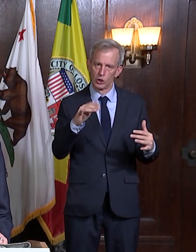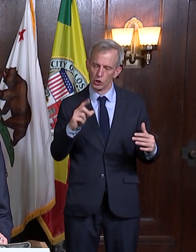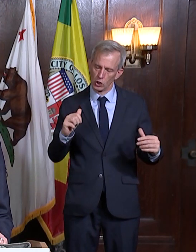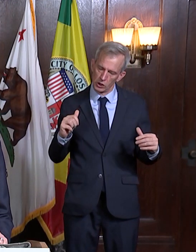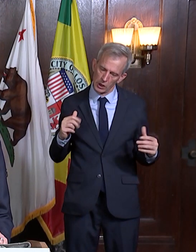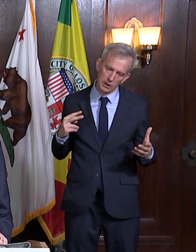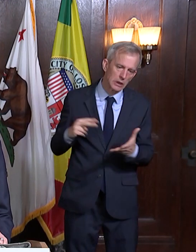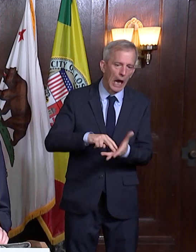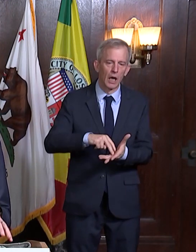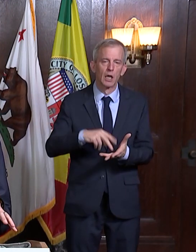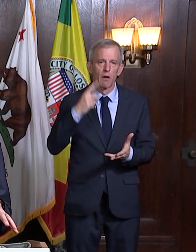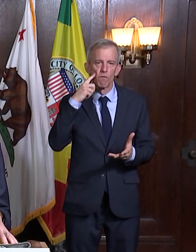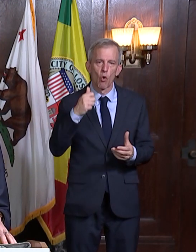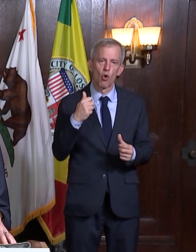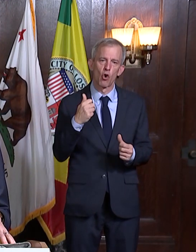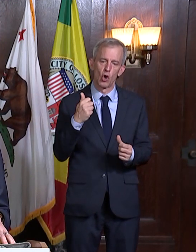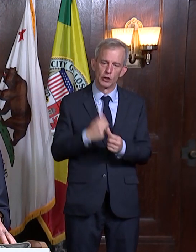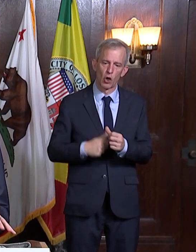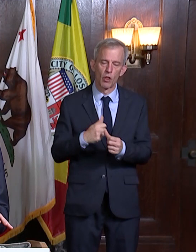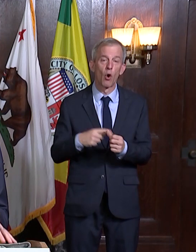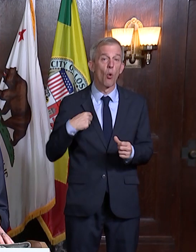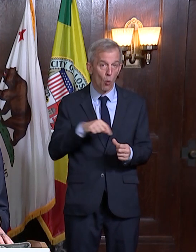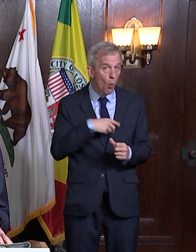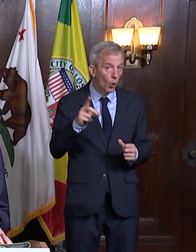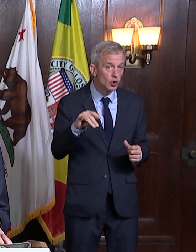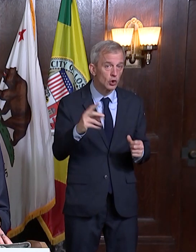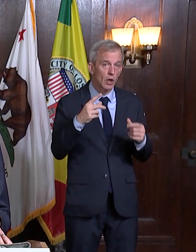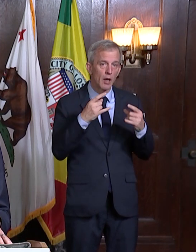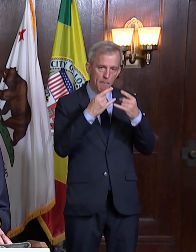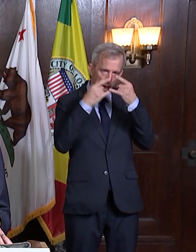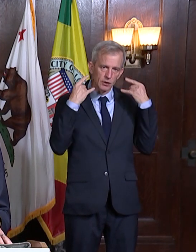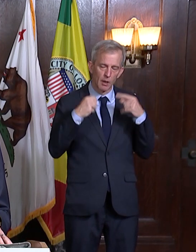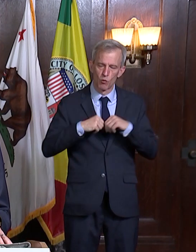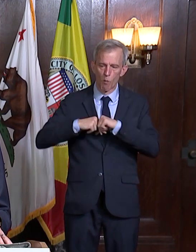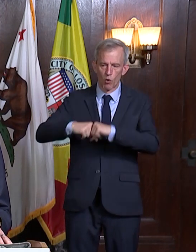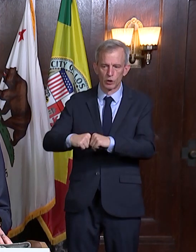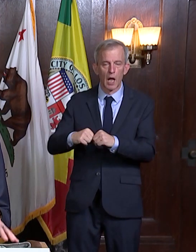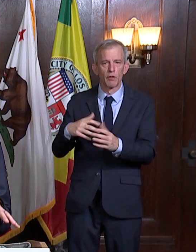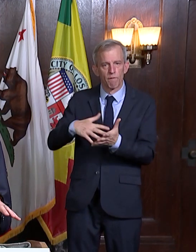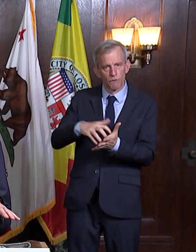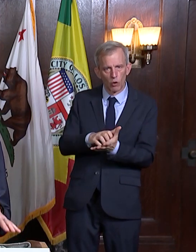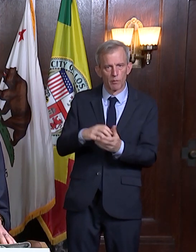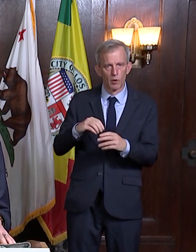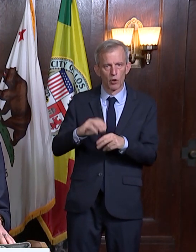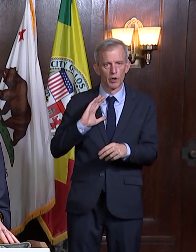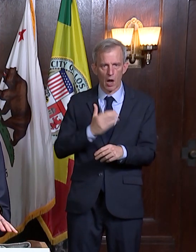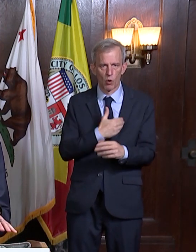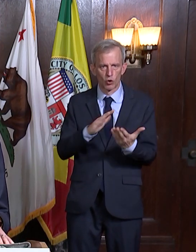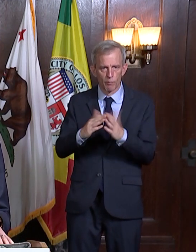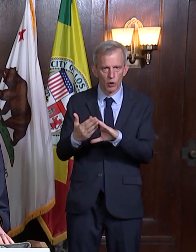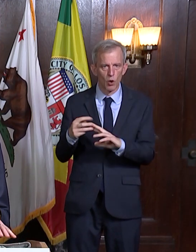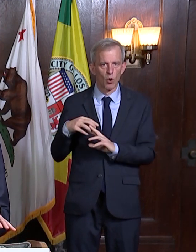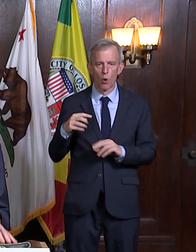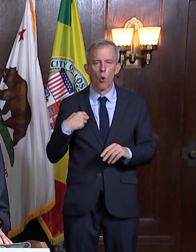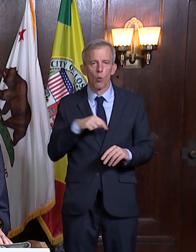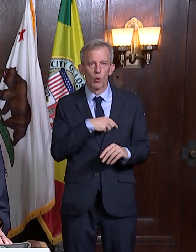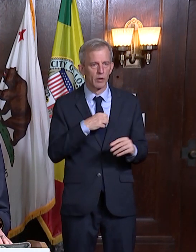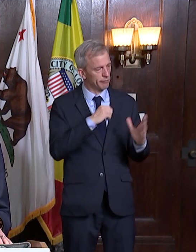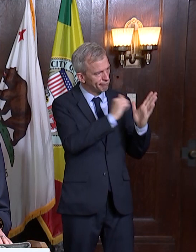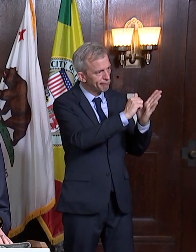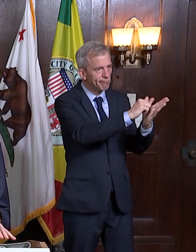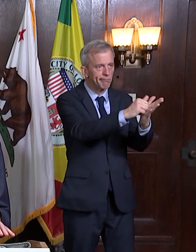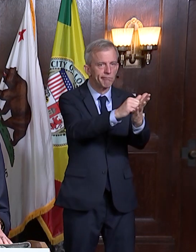other. We masked up to protect the most vulnerable among us. We knocked on doors to make sure people were